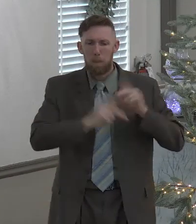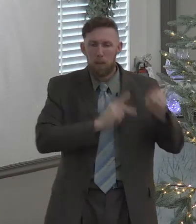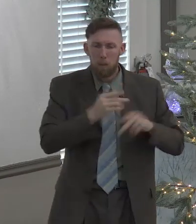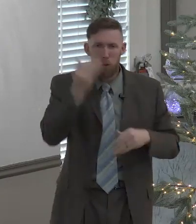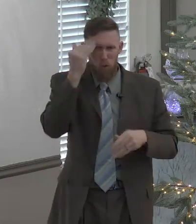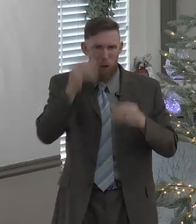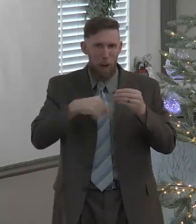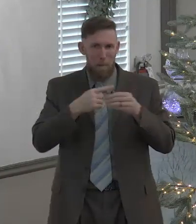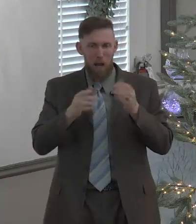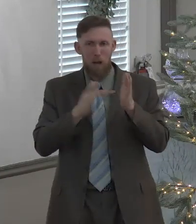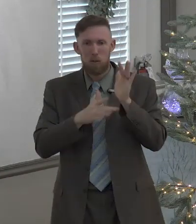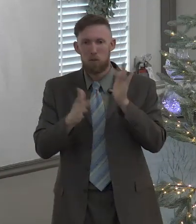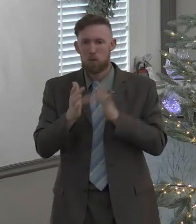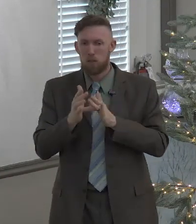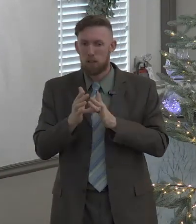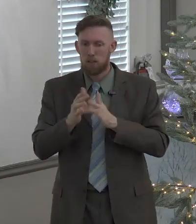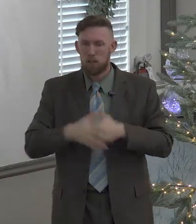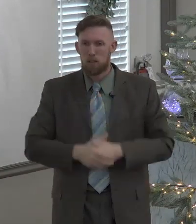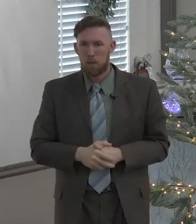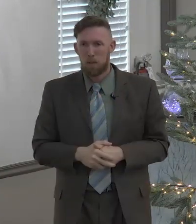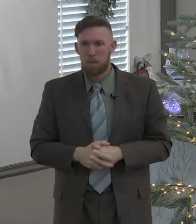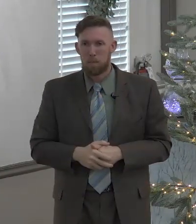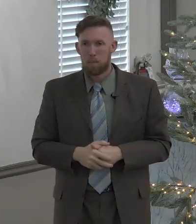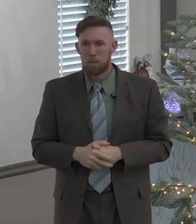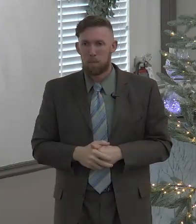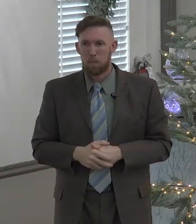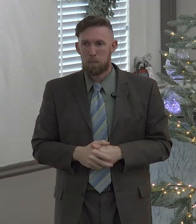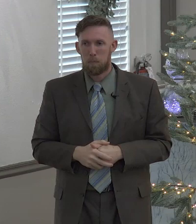But word had gotten out.